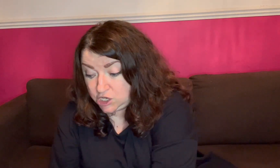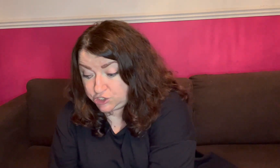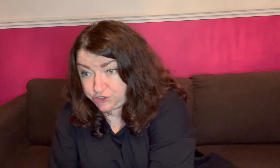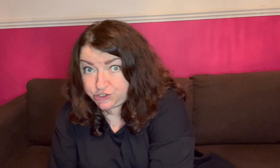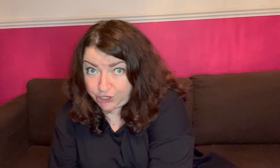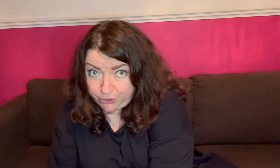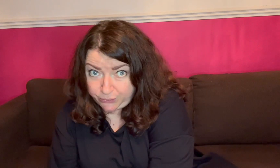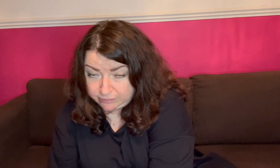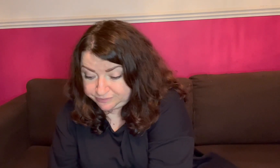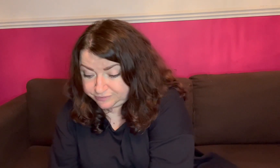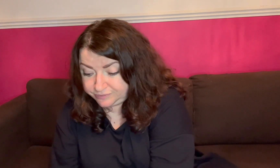So,